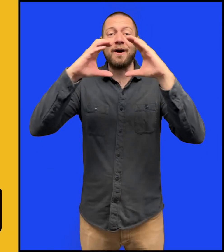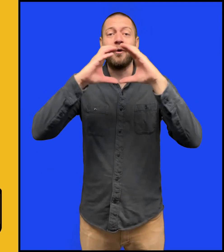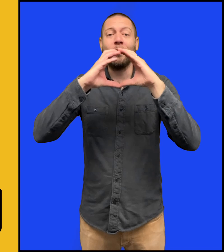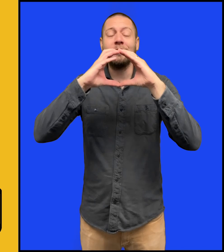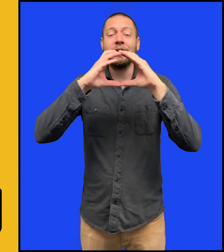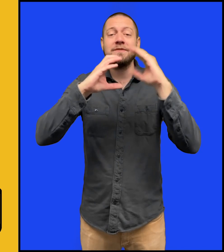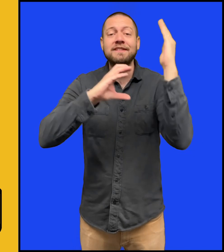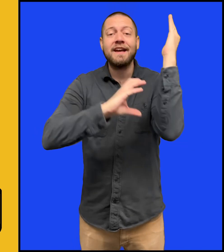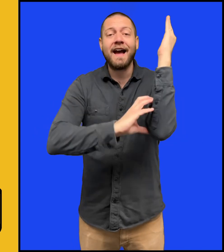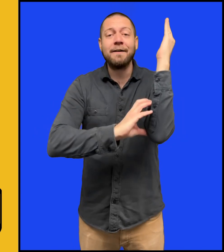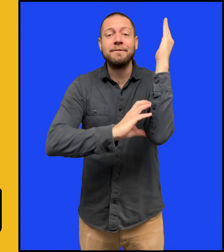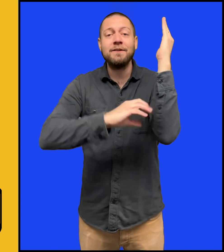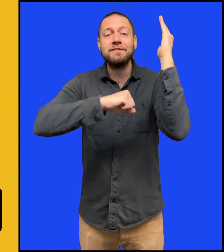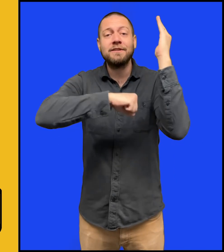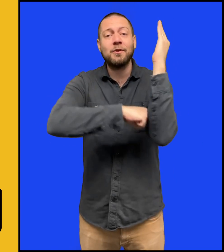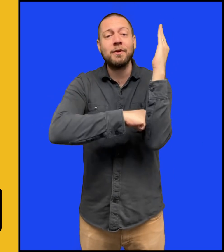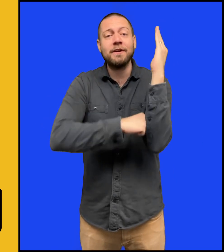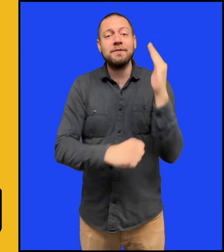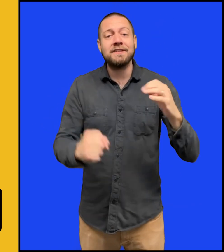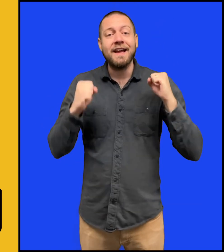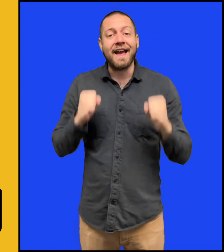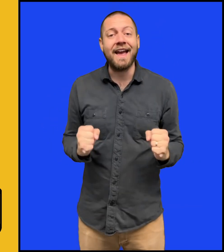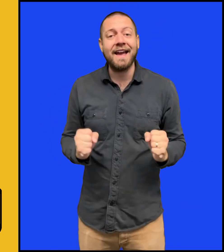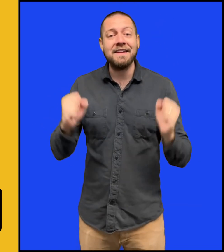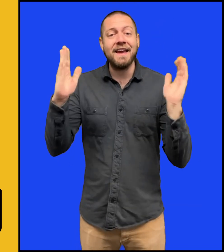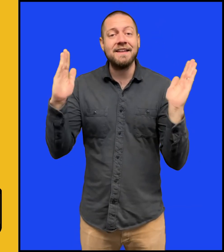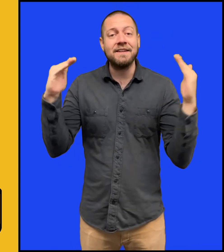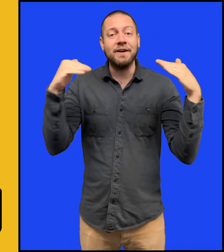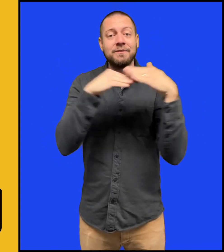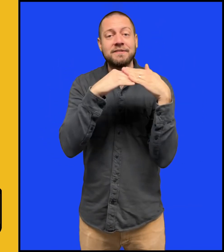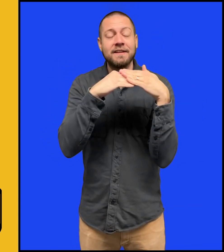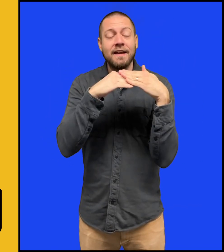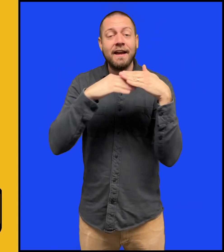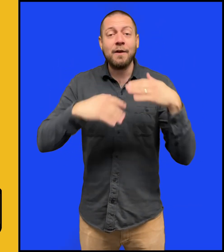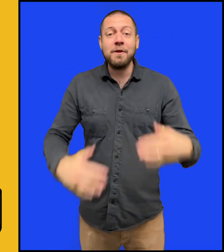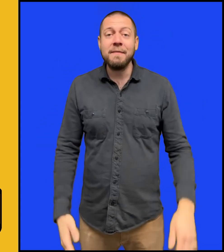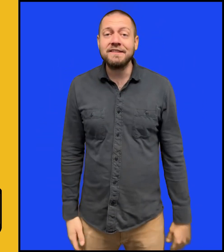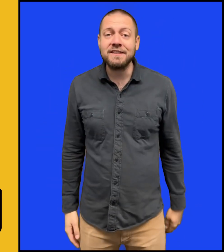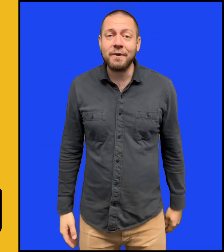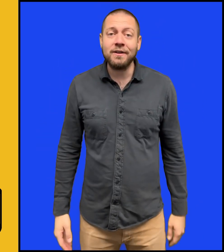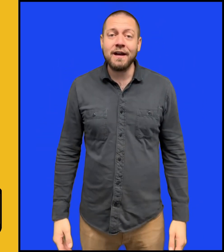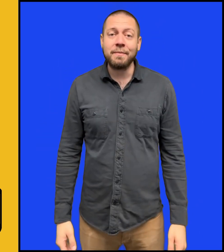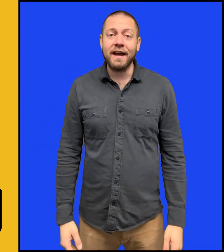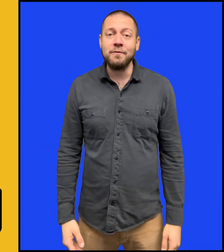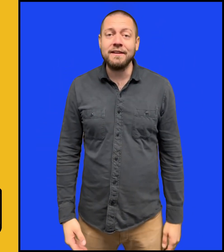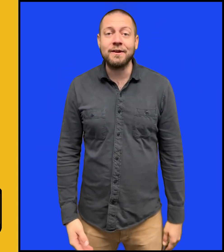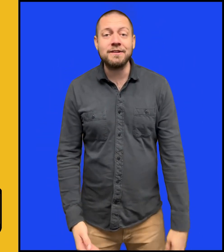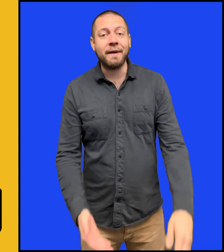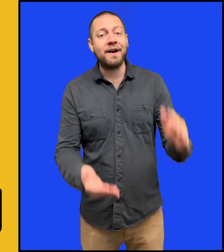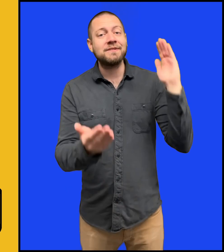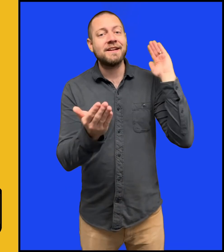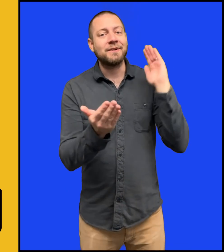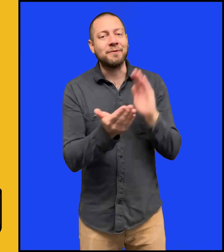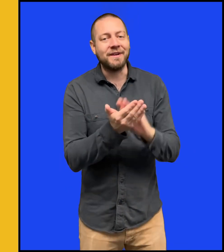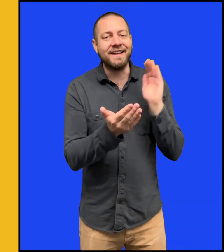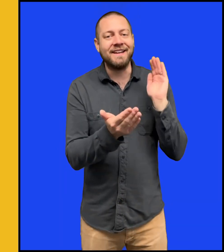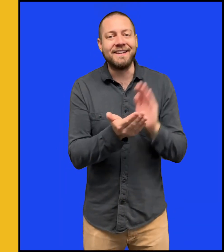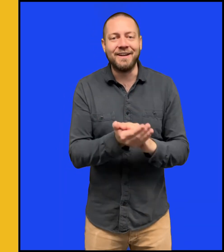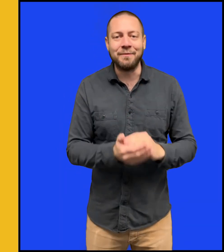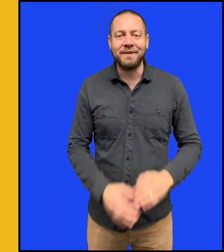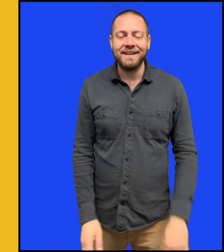talked about whole notes, half notes, quarter notes, and eighth notes. And we mixed them all up and we learned about